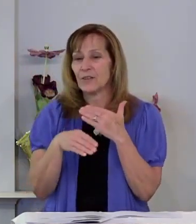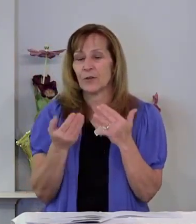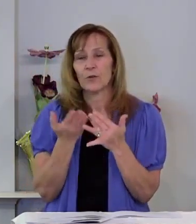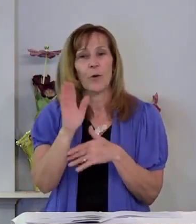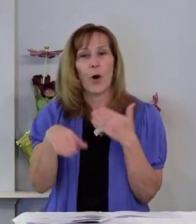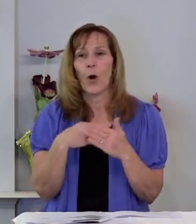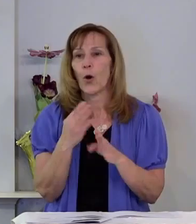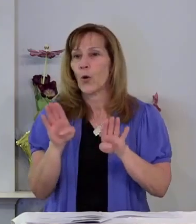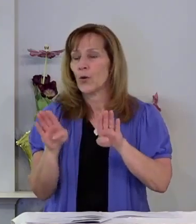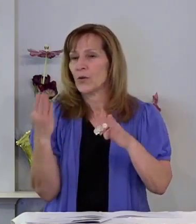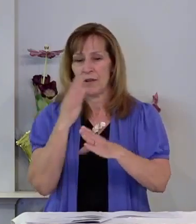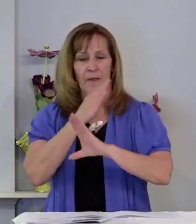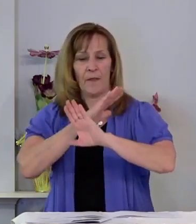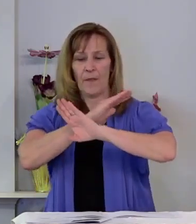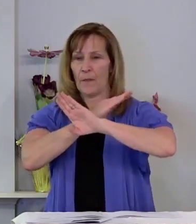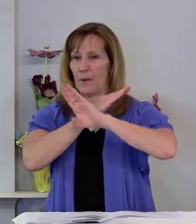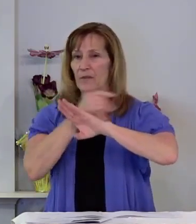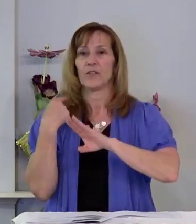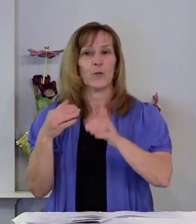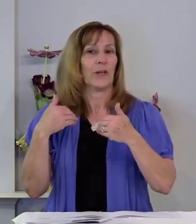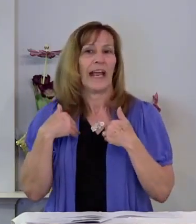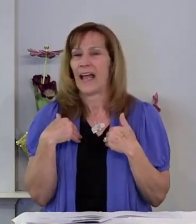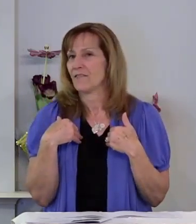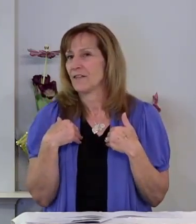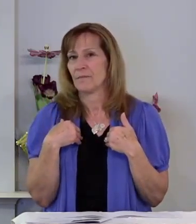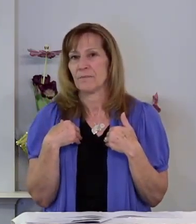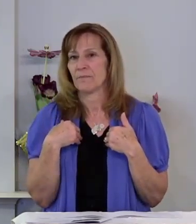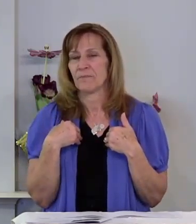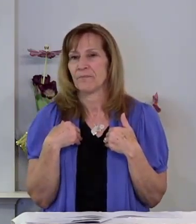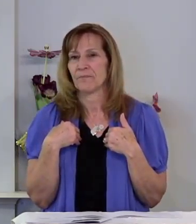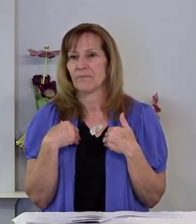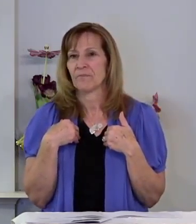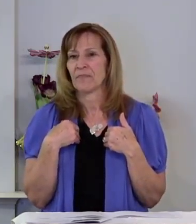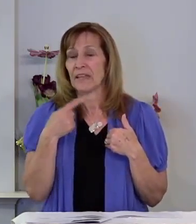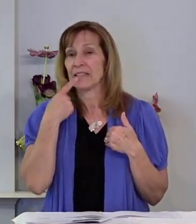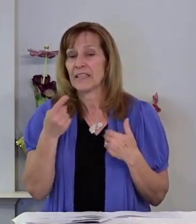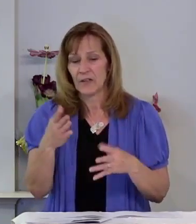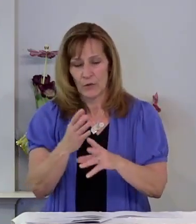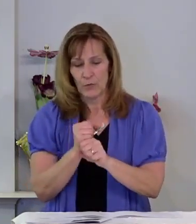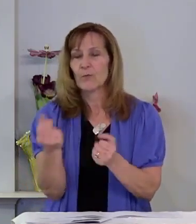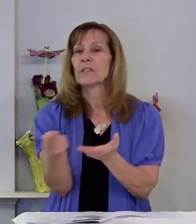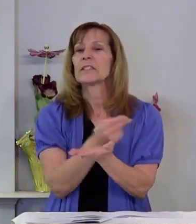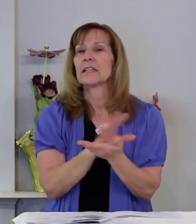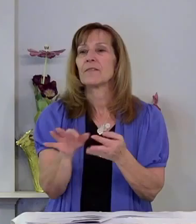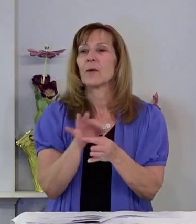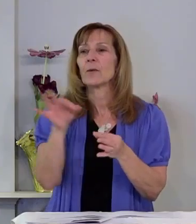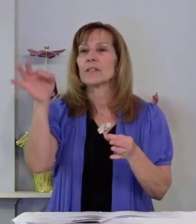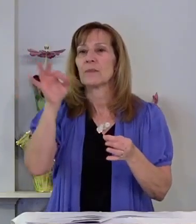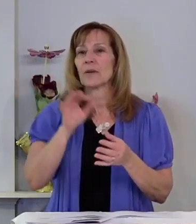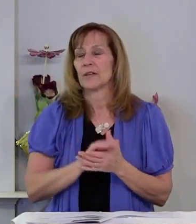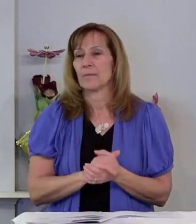afraid. To the women who come to the tomb, don't be afraid.